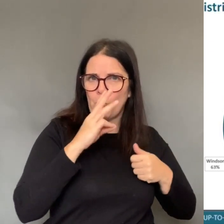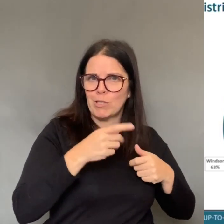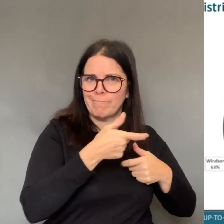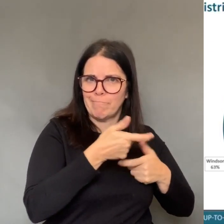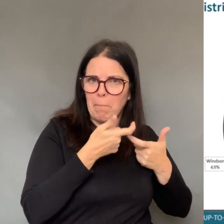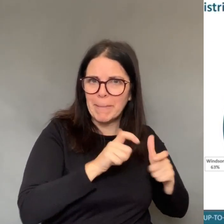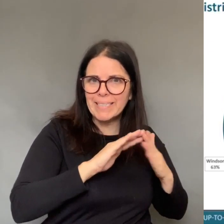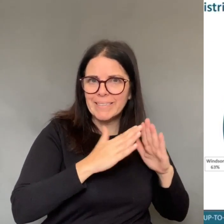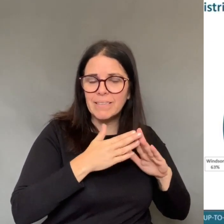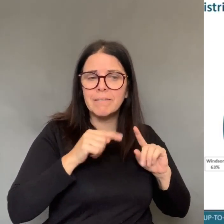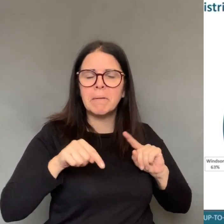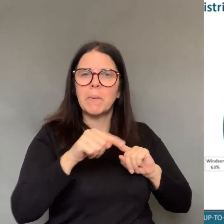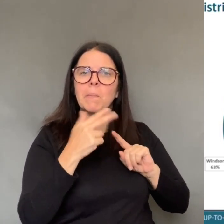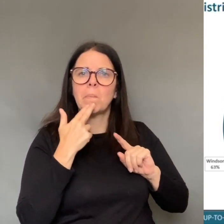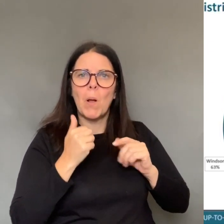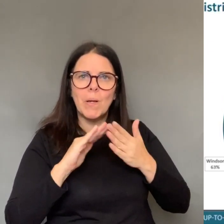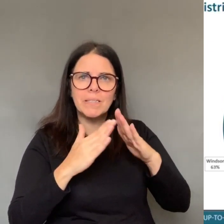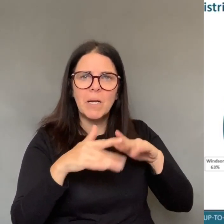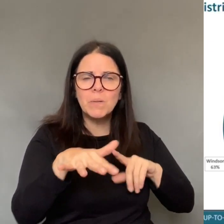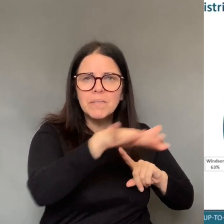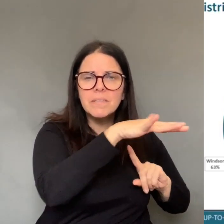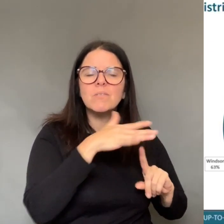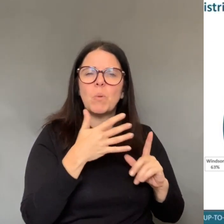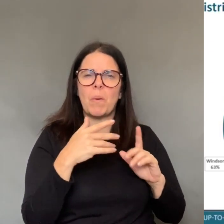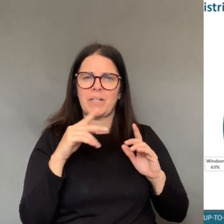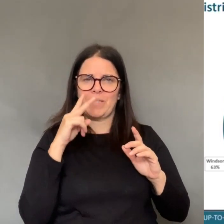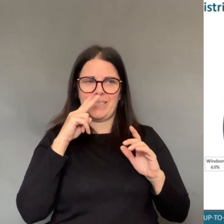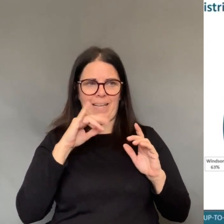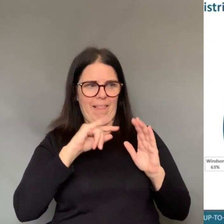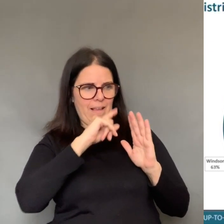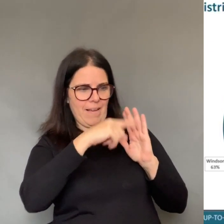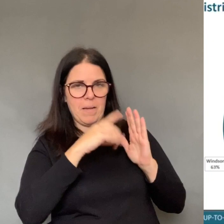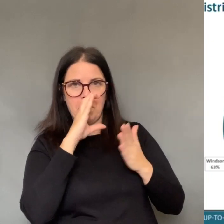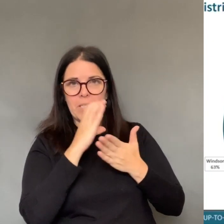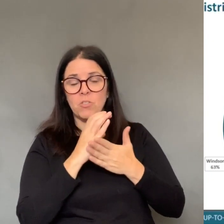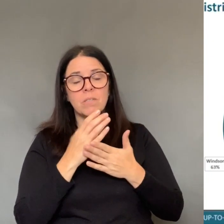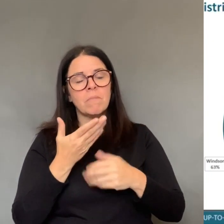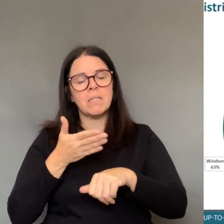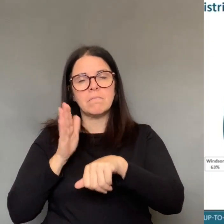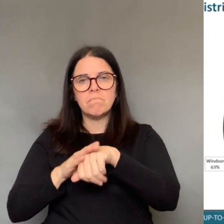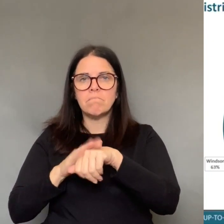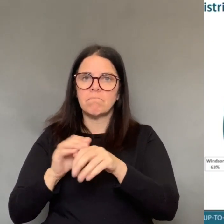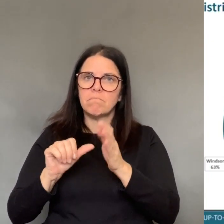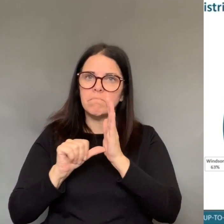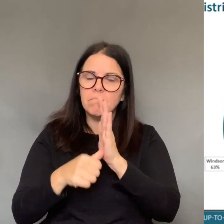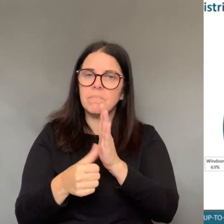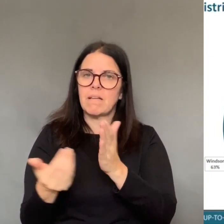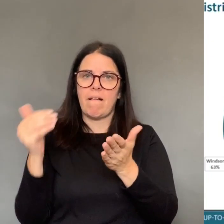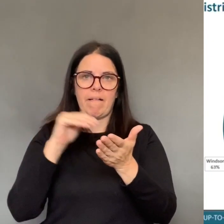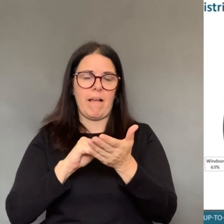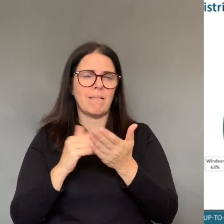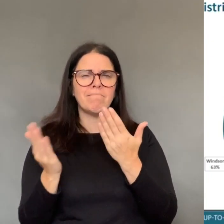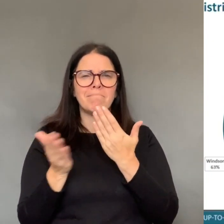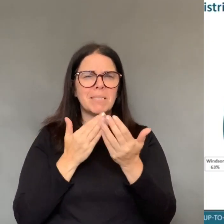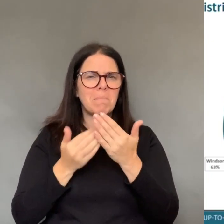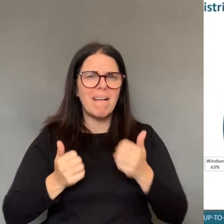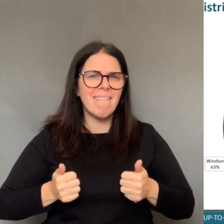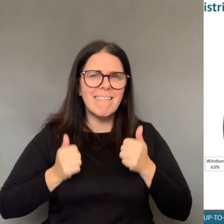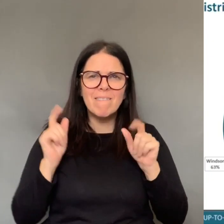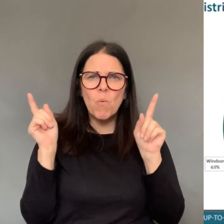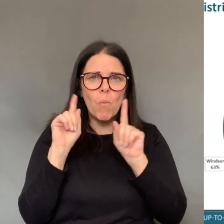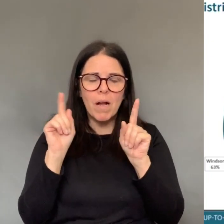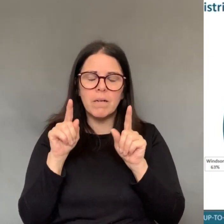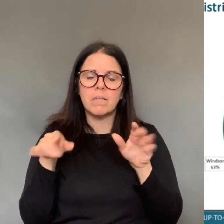taking precaution irrespective of where they live and keep themselves safe and protected. It is important. It is everywhere. We